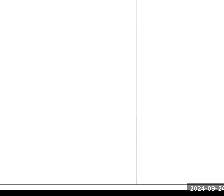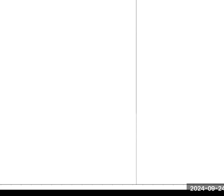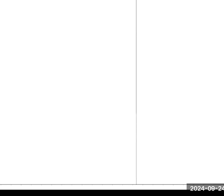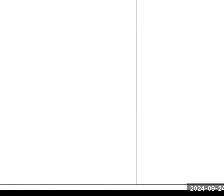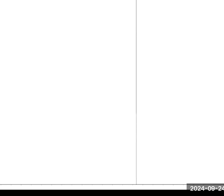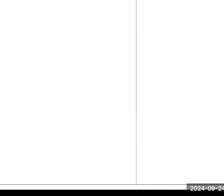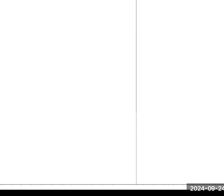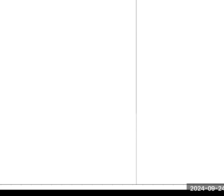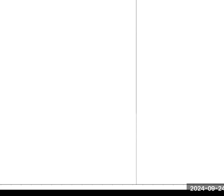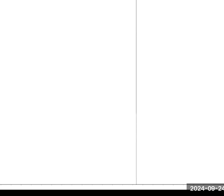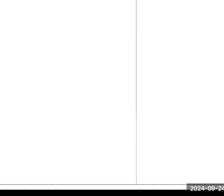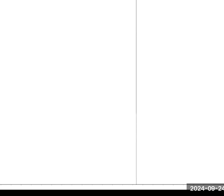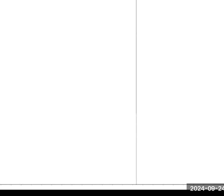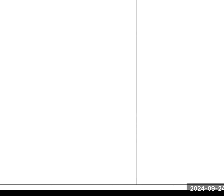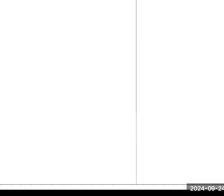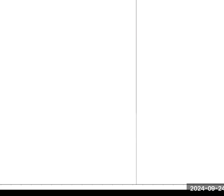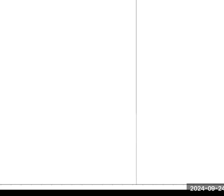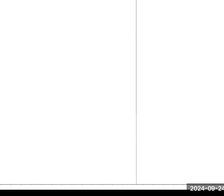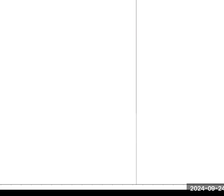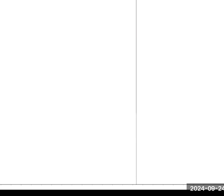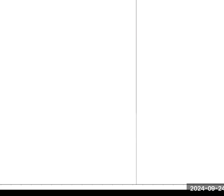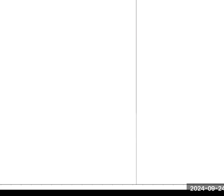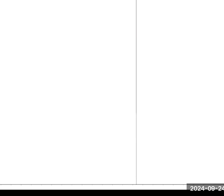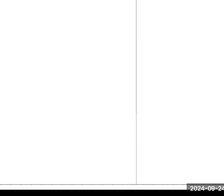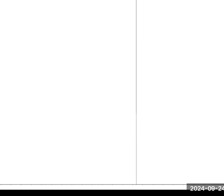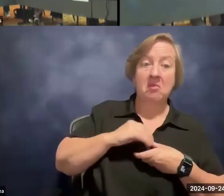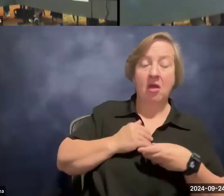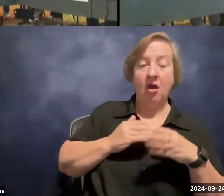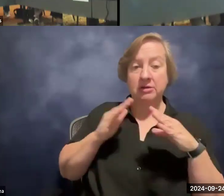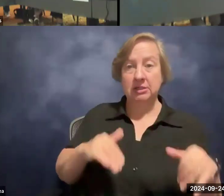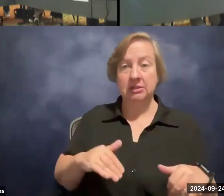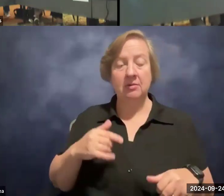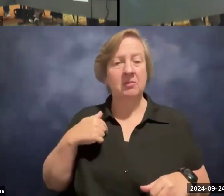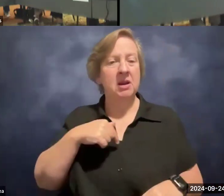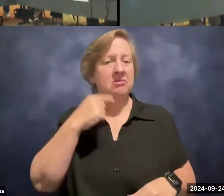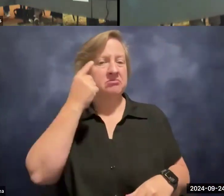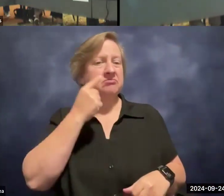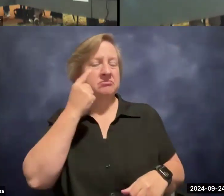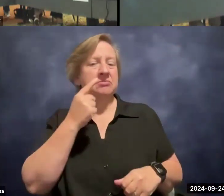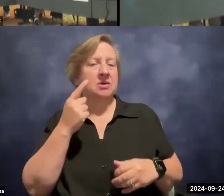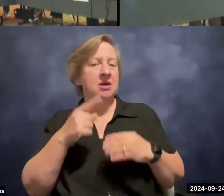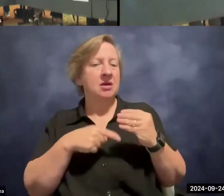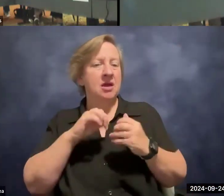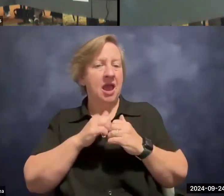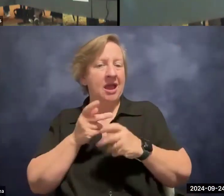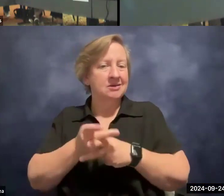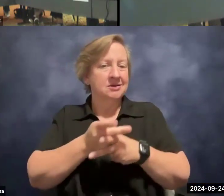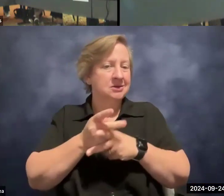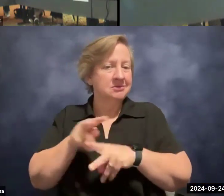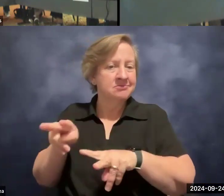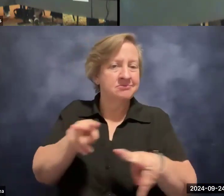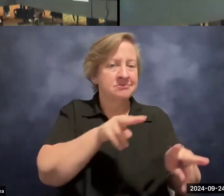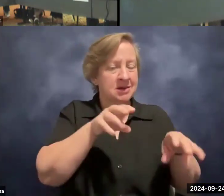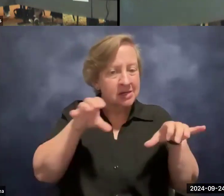things that work. We're now finally building some of that into our system. And so when I was thinking about like the oversight and performance piece of like, how do